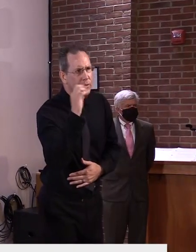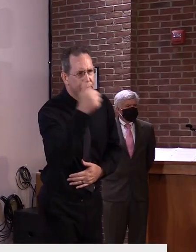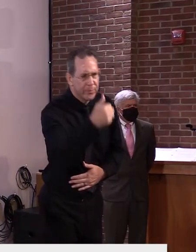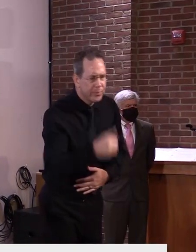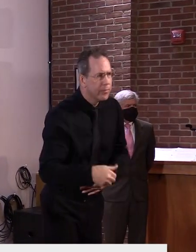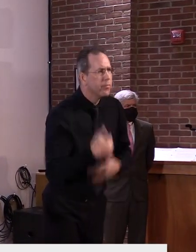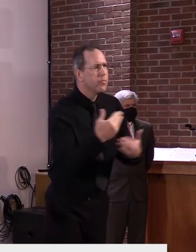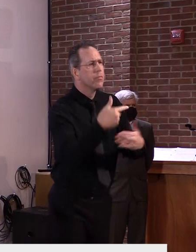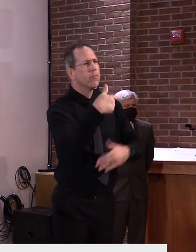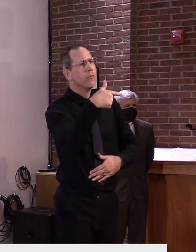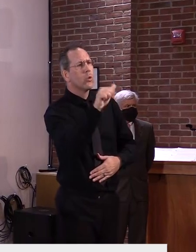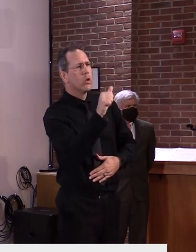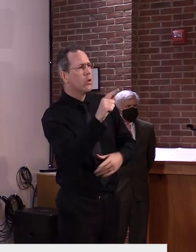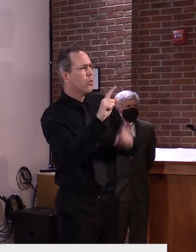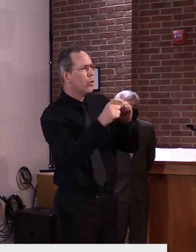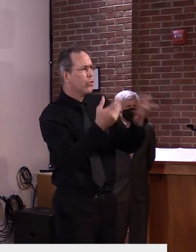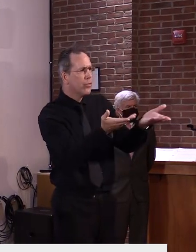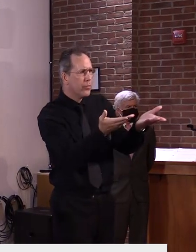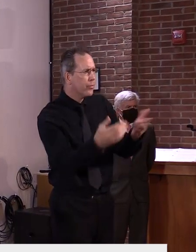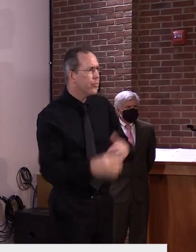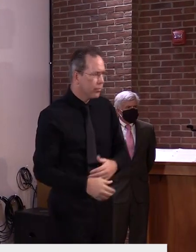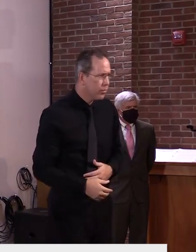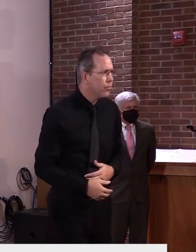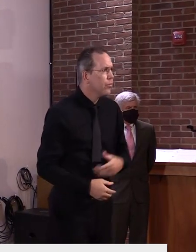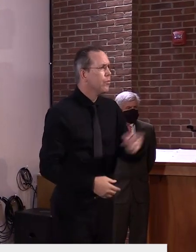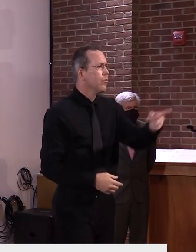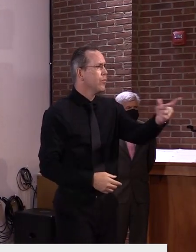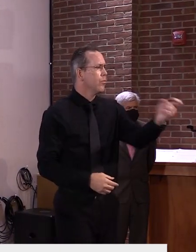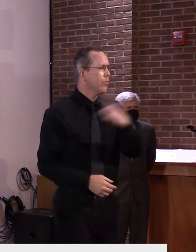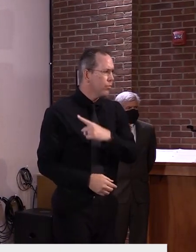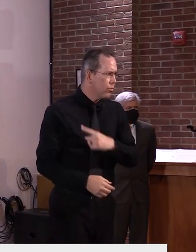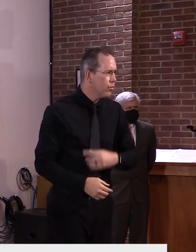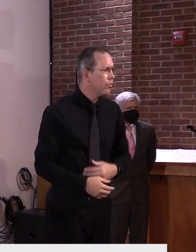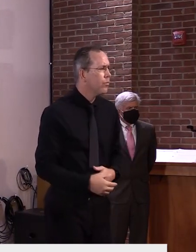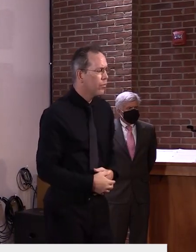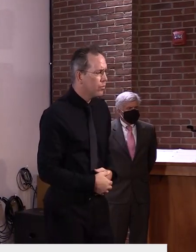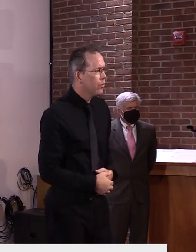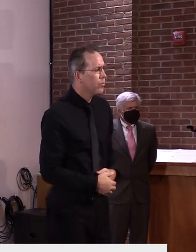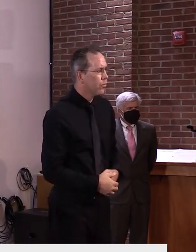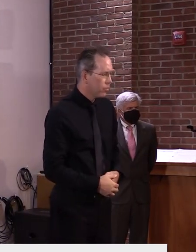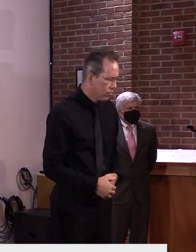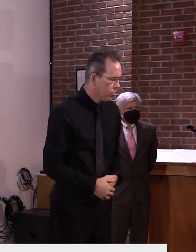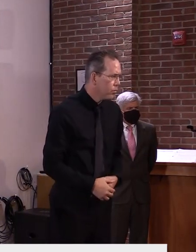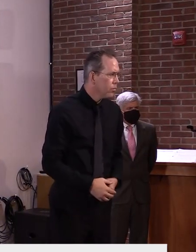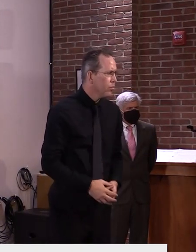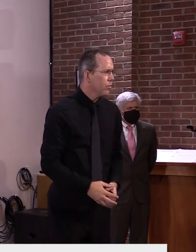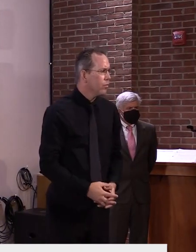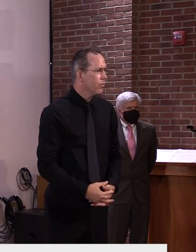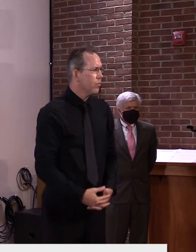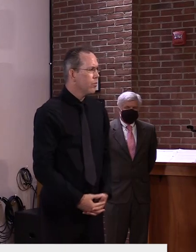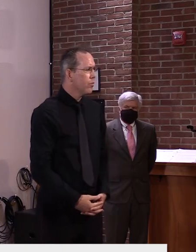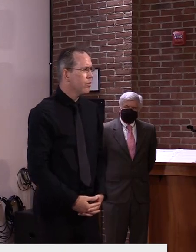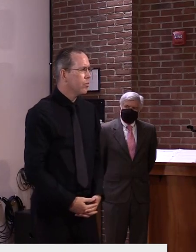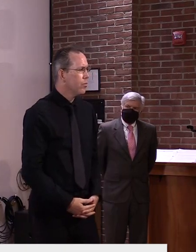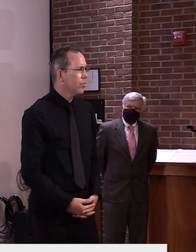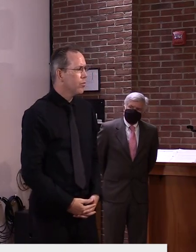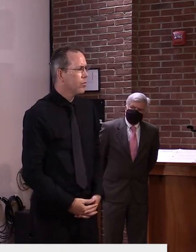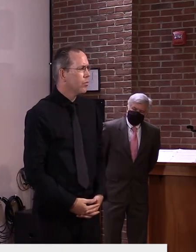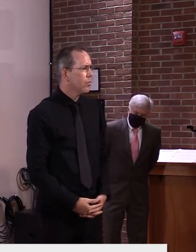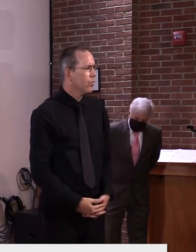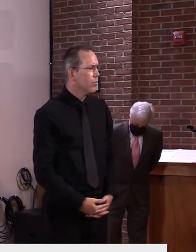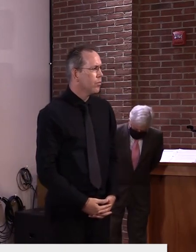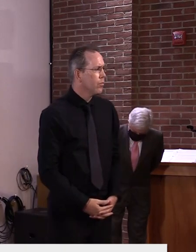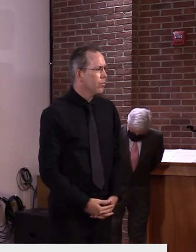All right, thank you, Governor. So on Friday, I think it was, I asked about the $600 running out. We only have a few days